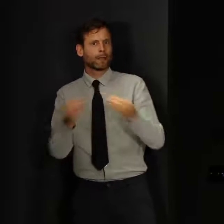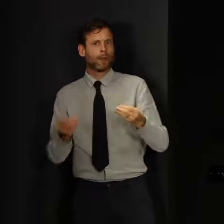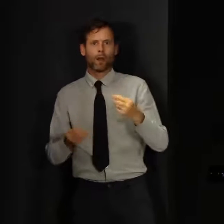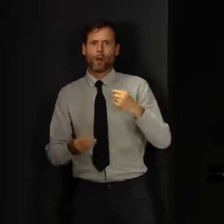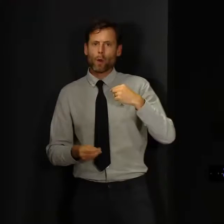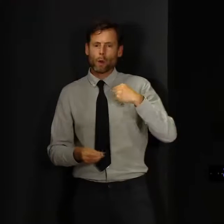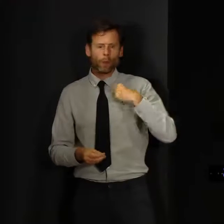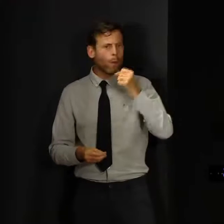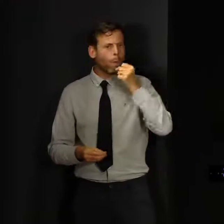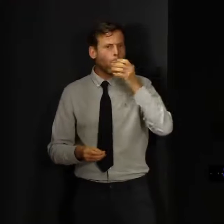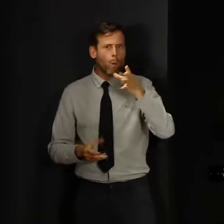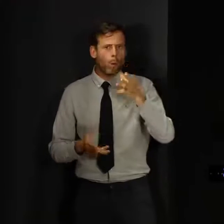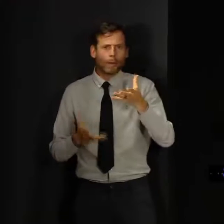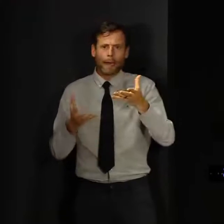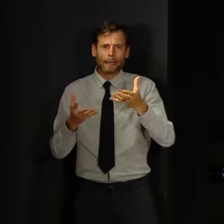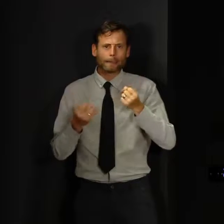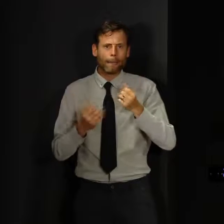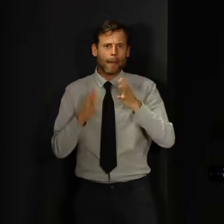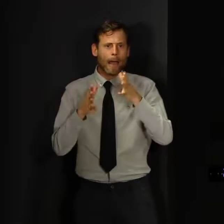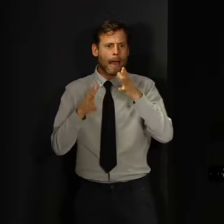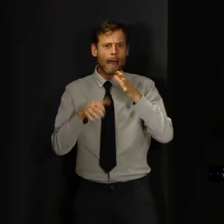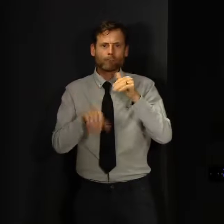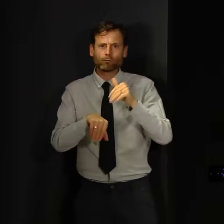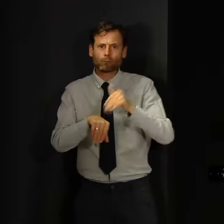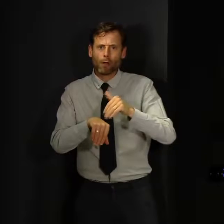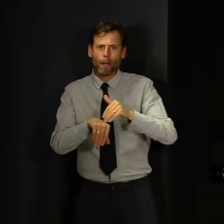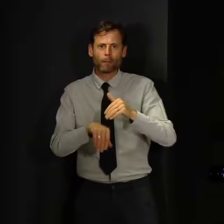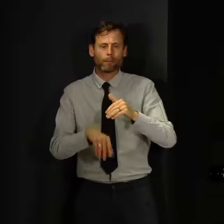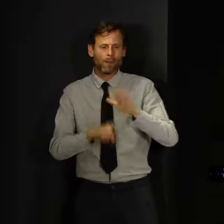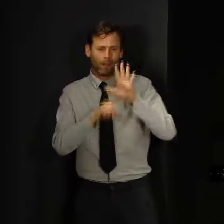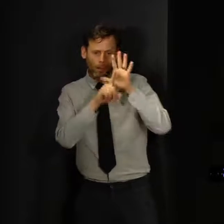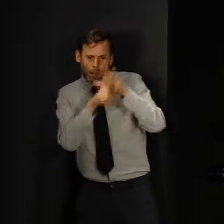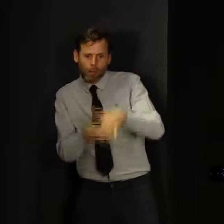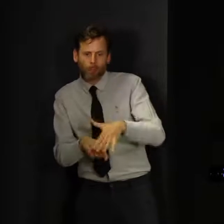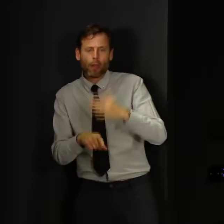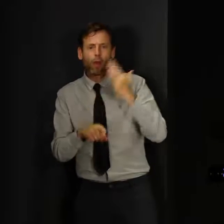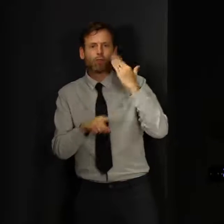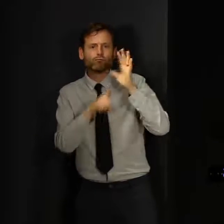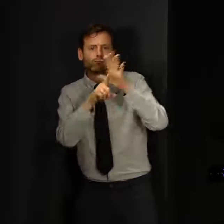We will not tolerate hate crime, prejudice, discrimination